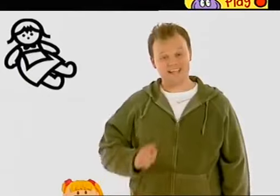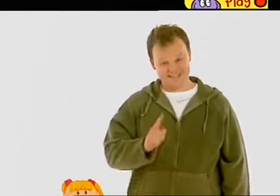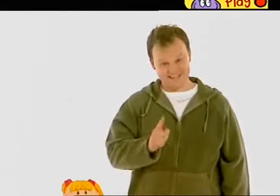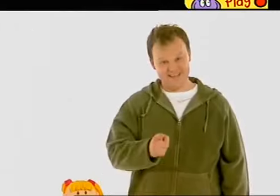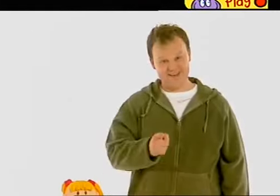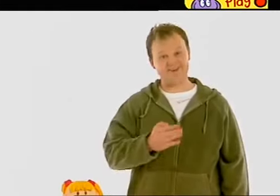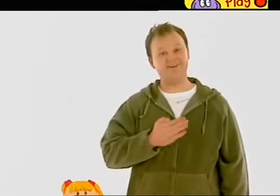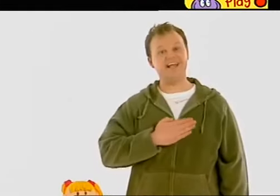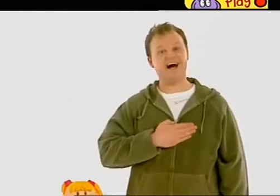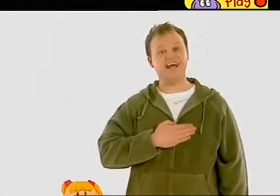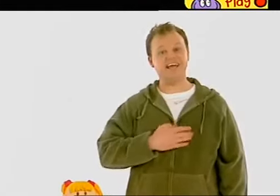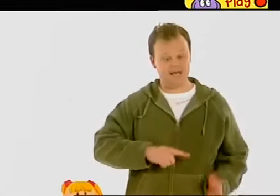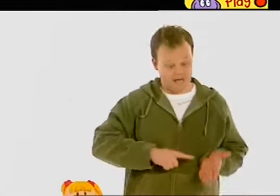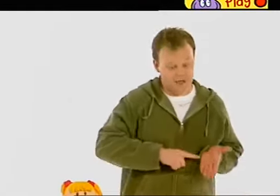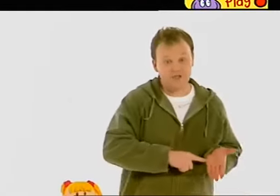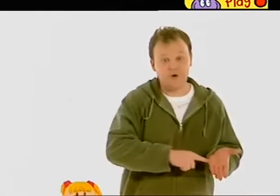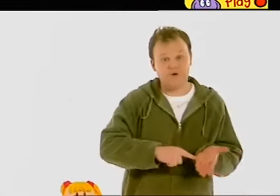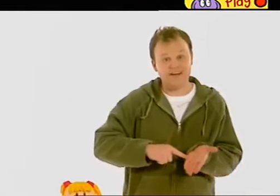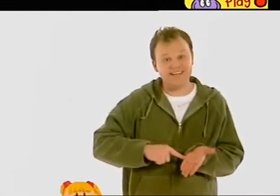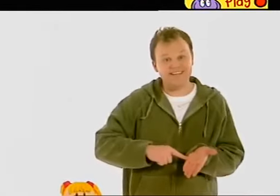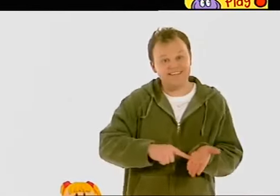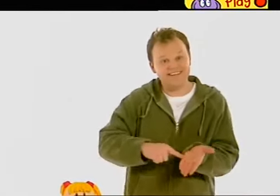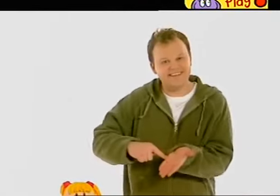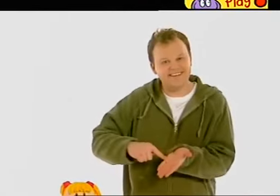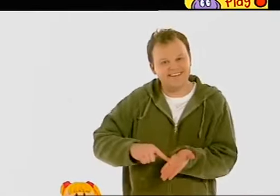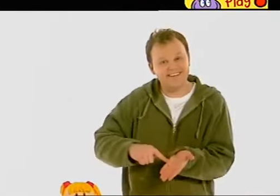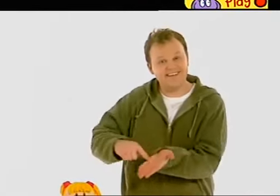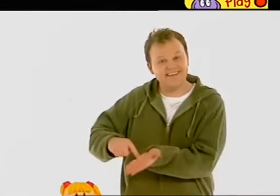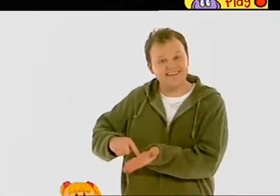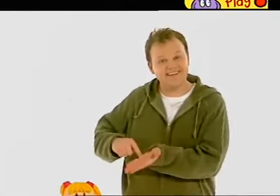Do you like toys?